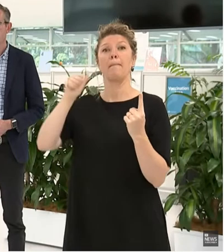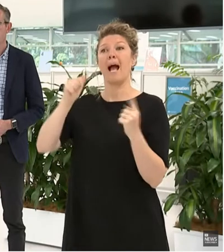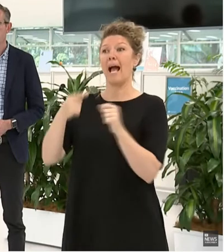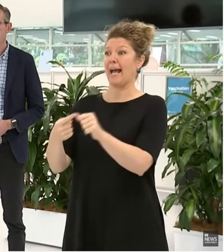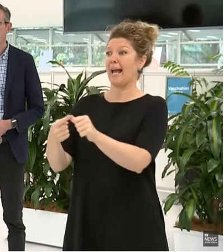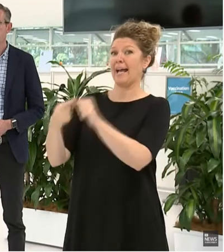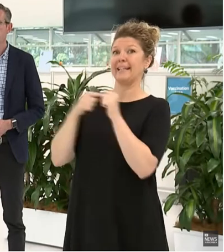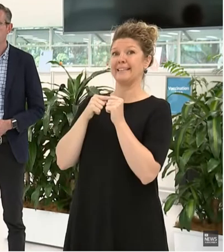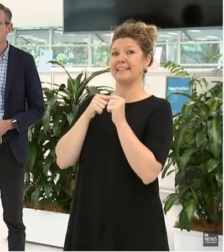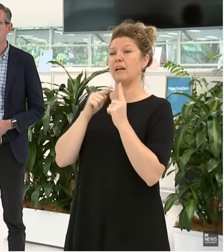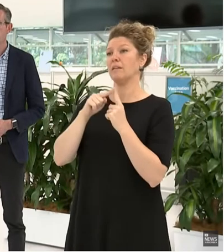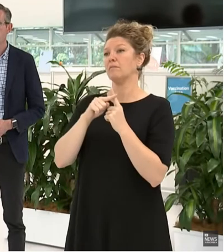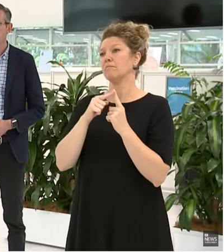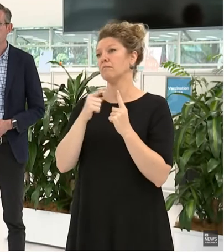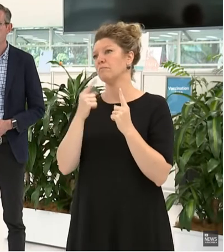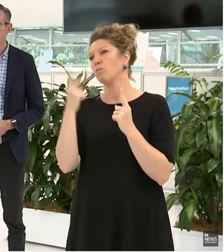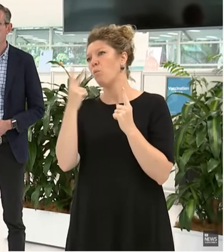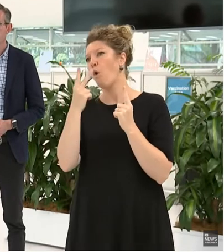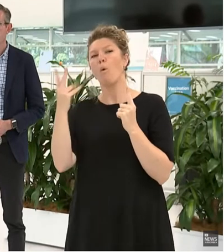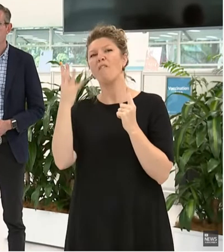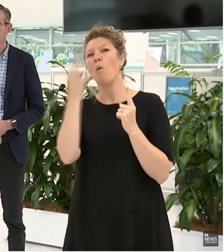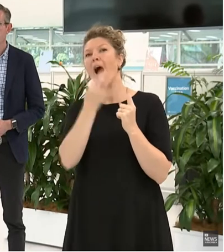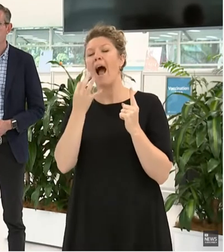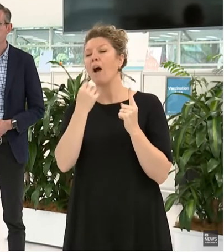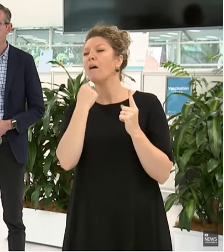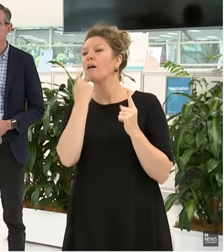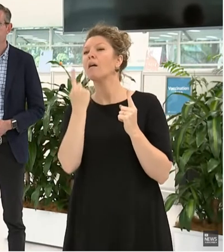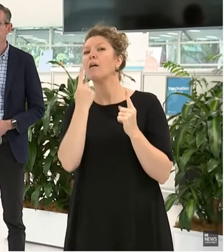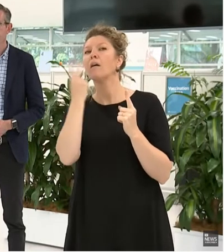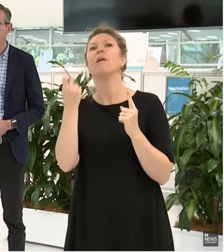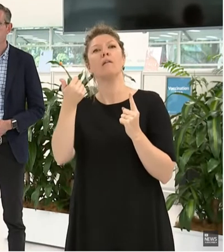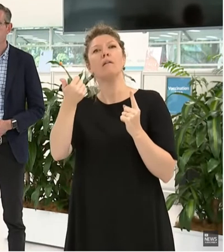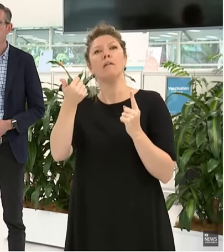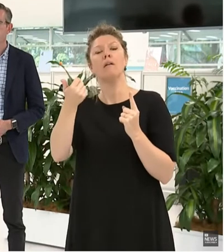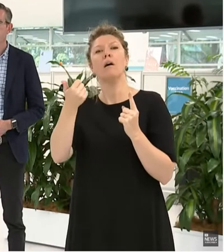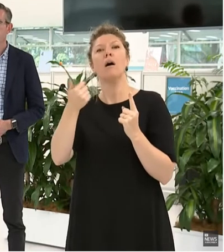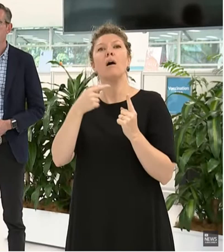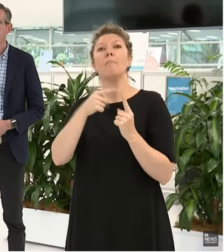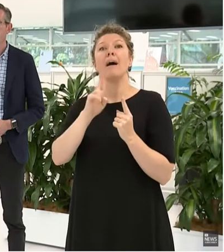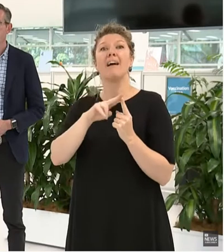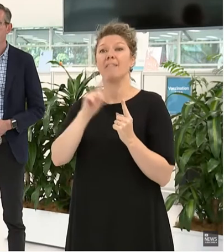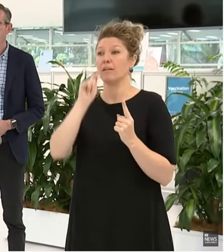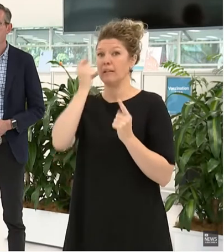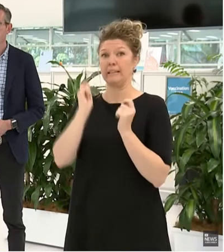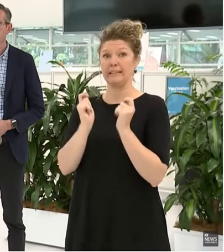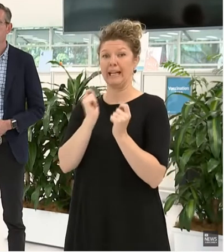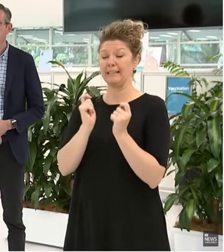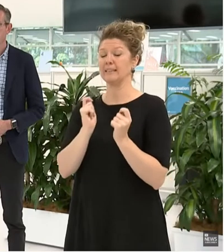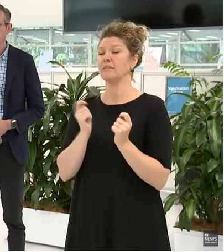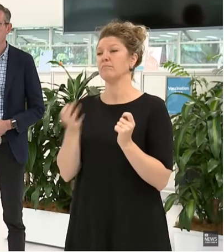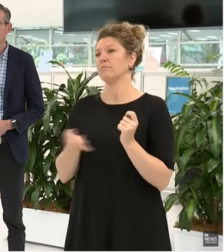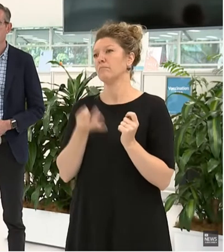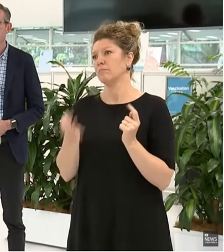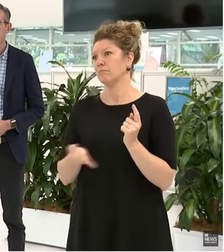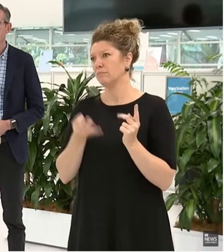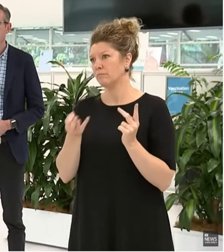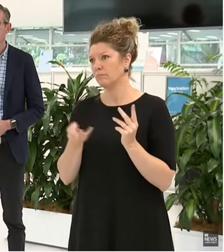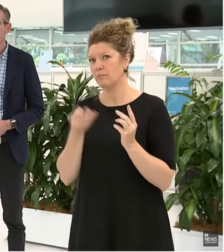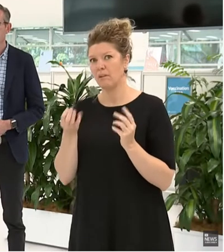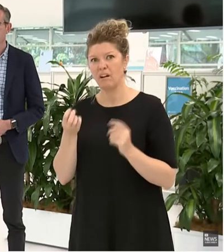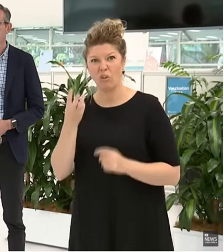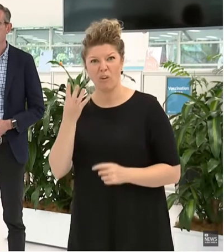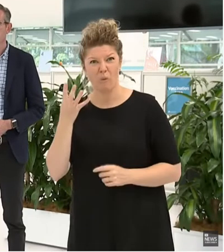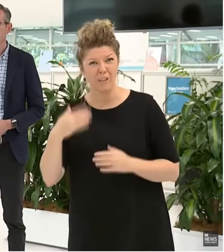results within, say, 12 hours to 24 hours, well, it was valid. But if you're not getting results to 3 or 4 days, which is